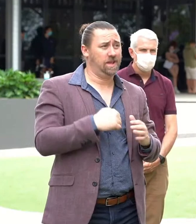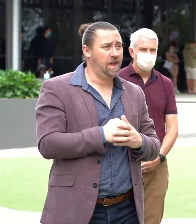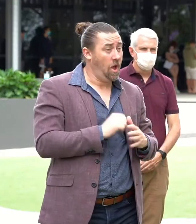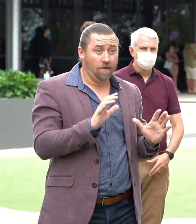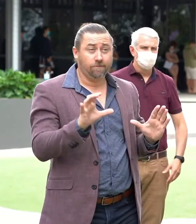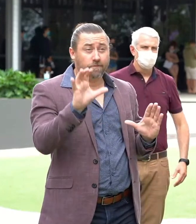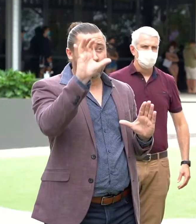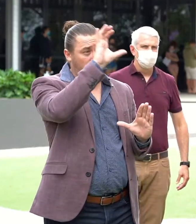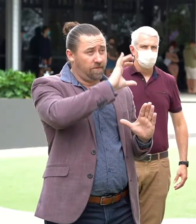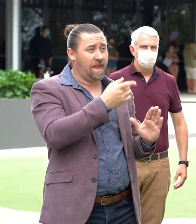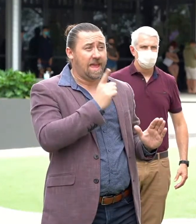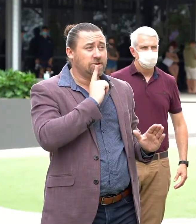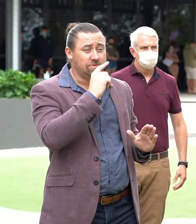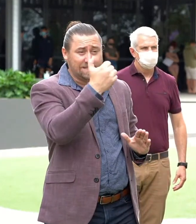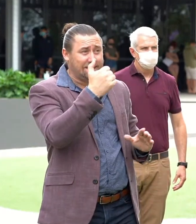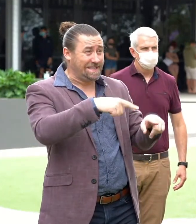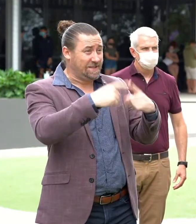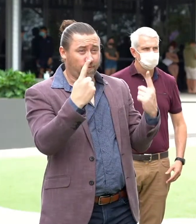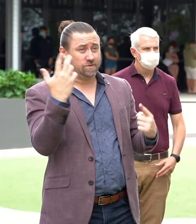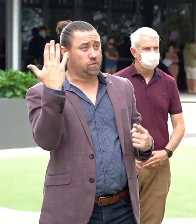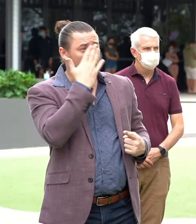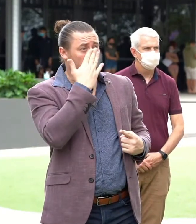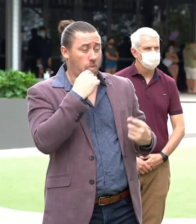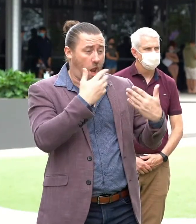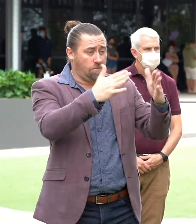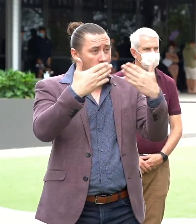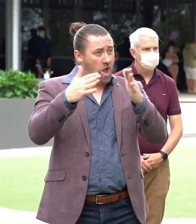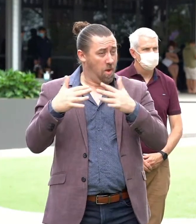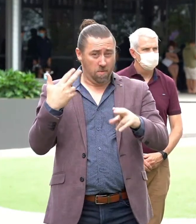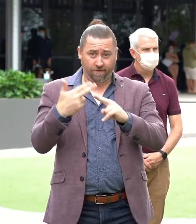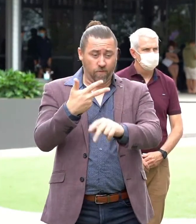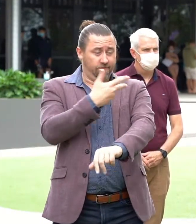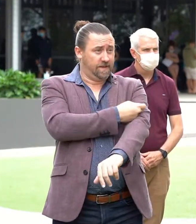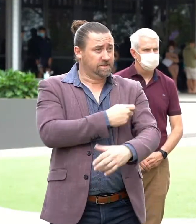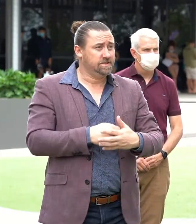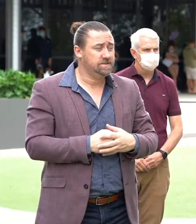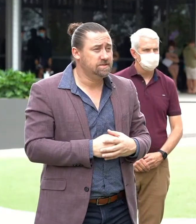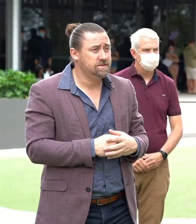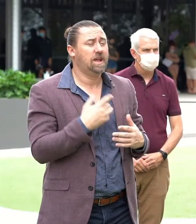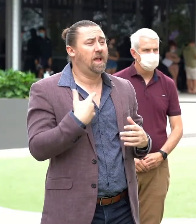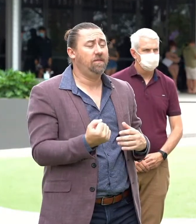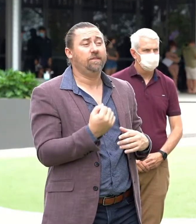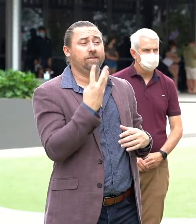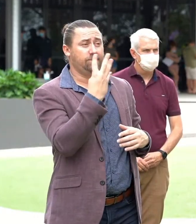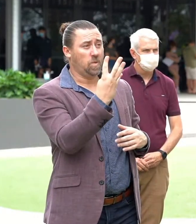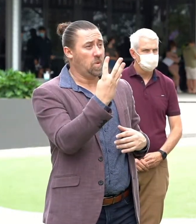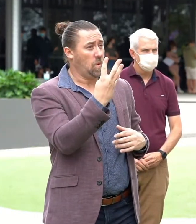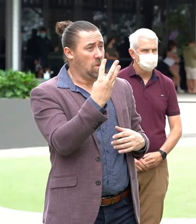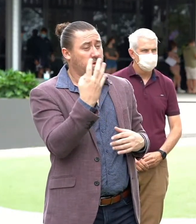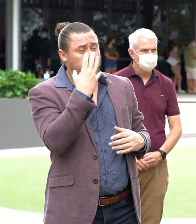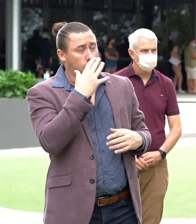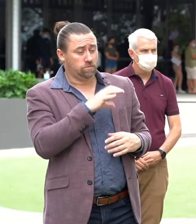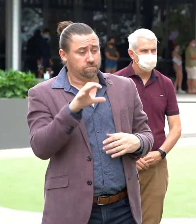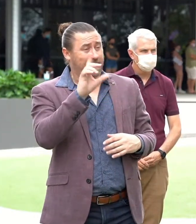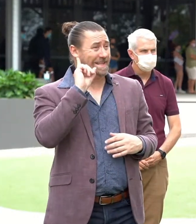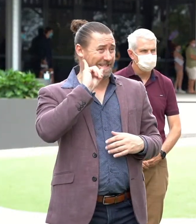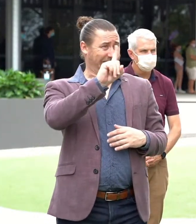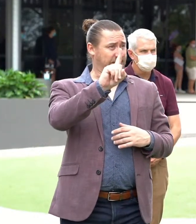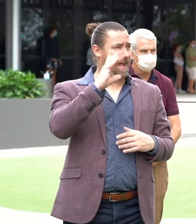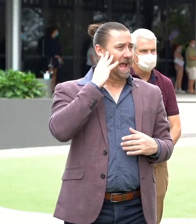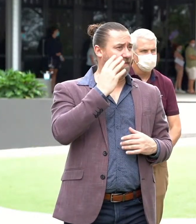right across the state, 116 of those. We also had 4 of these schools open for 2 hours